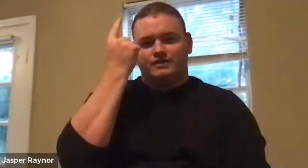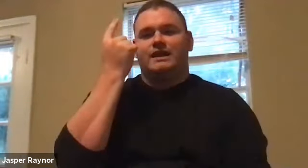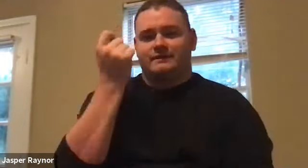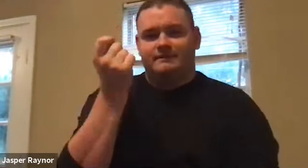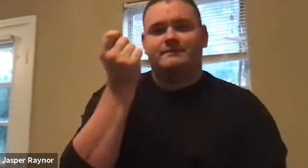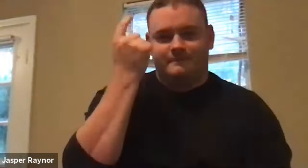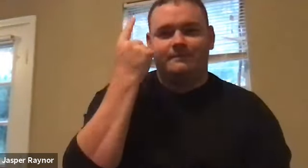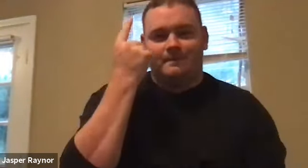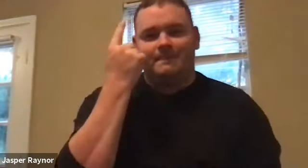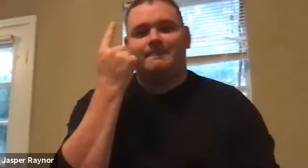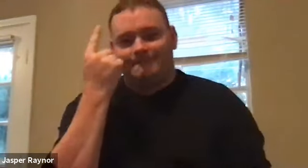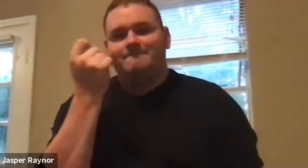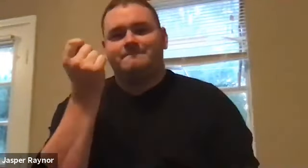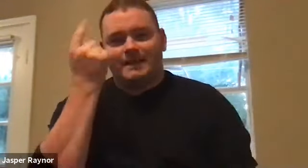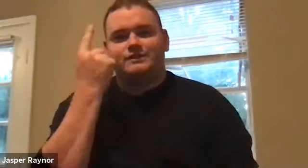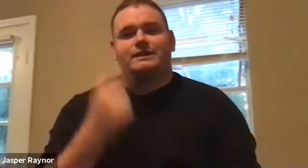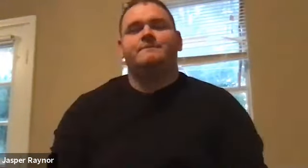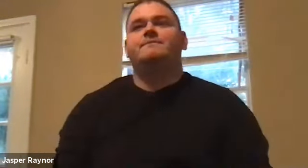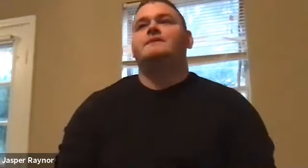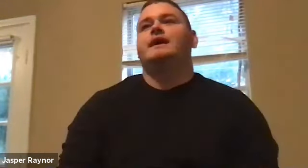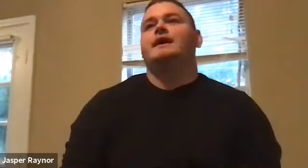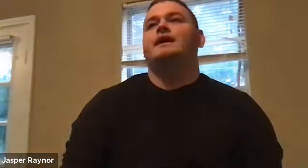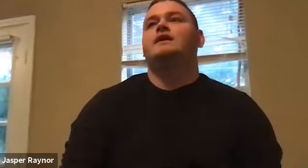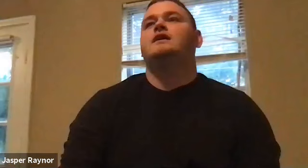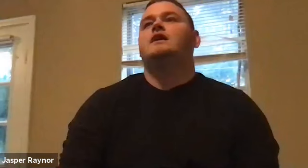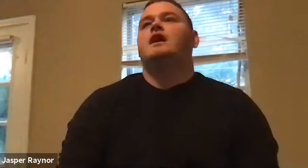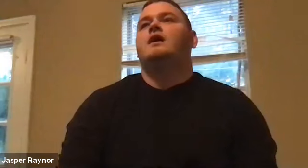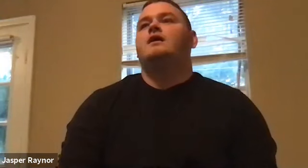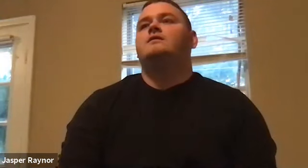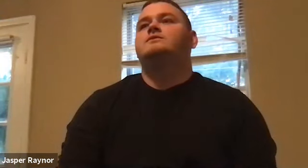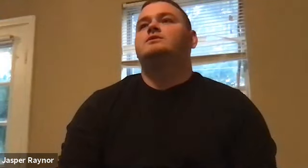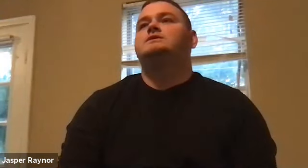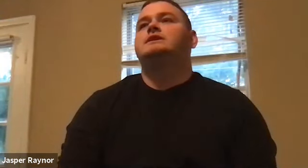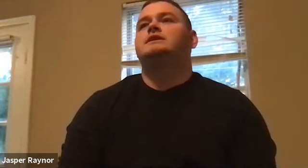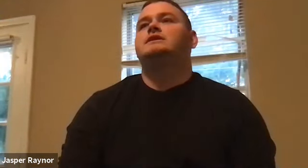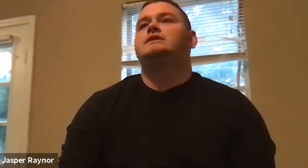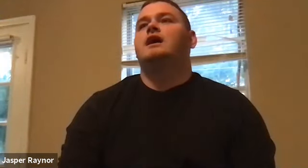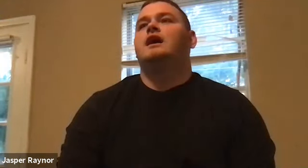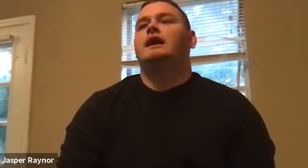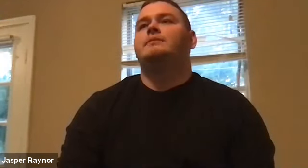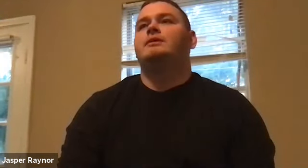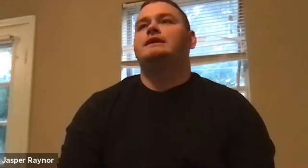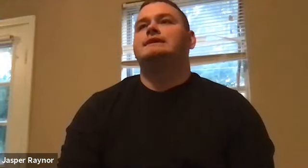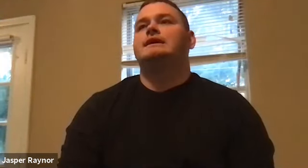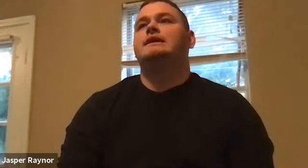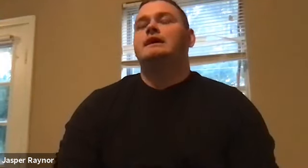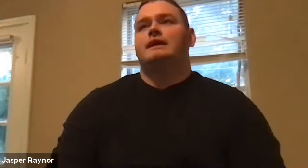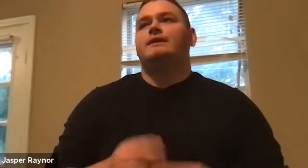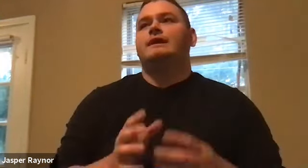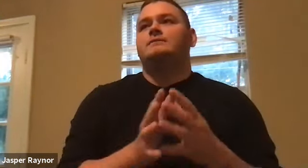Understand. I understand. And you will see a lot of people, like say, like when they come to